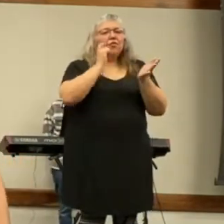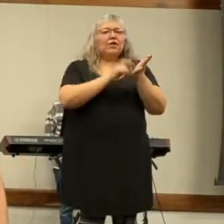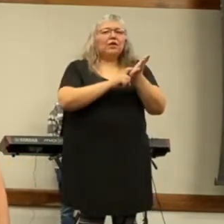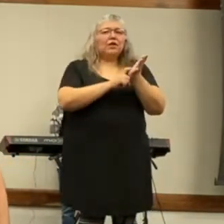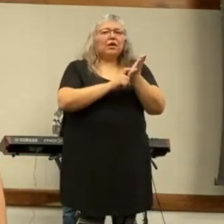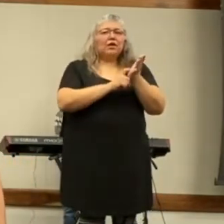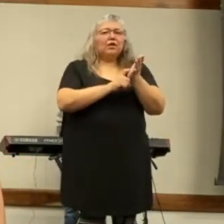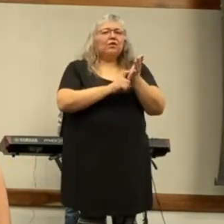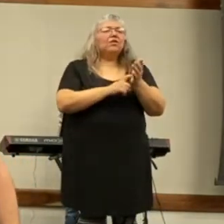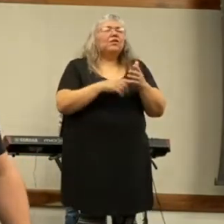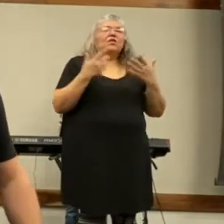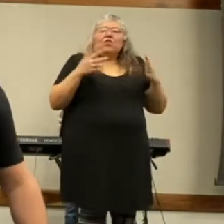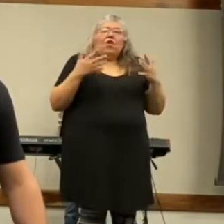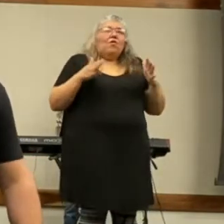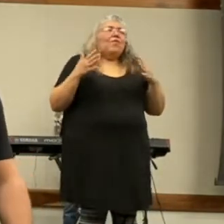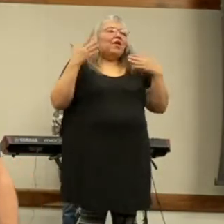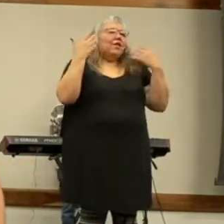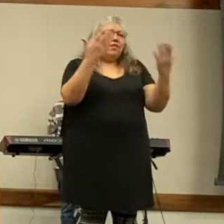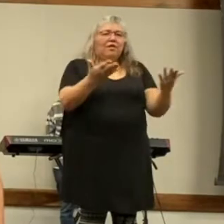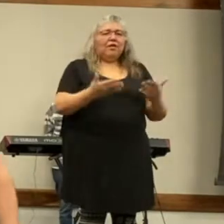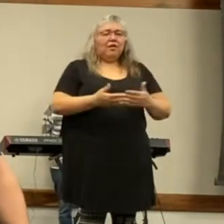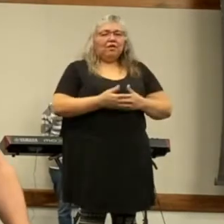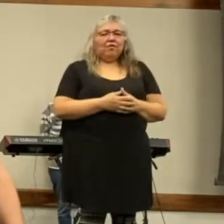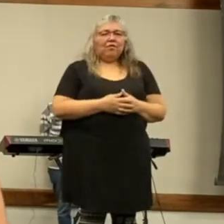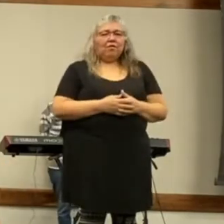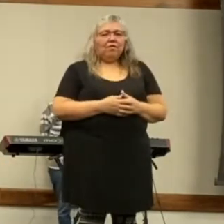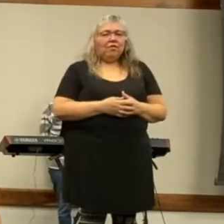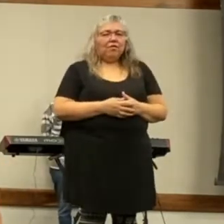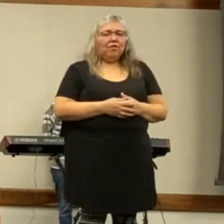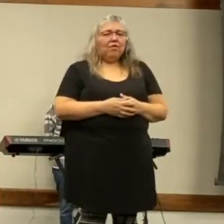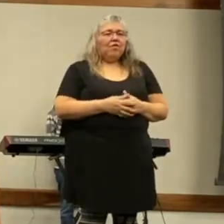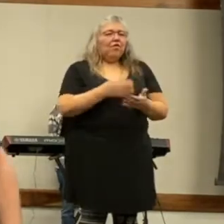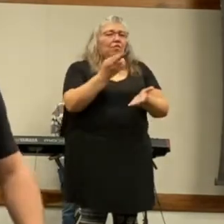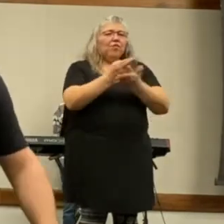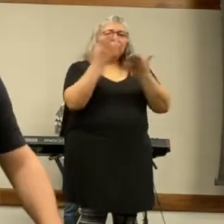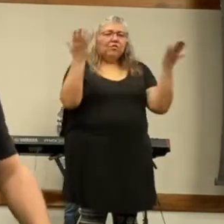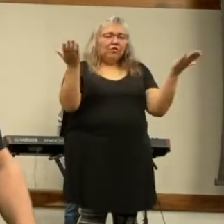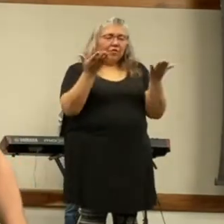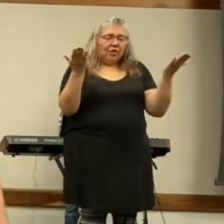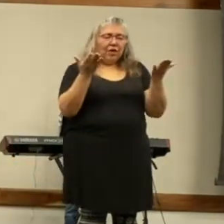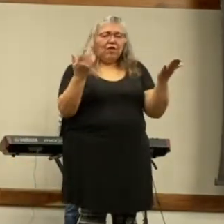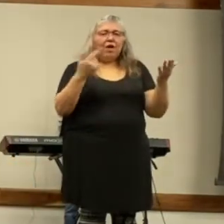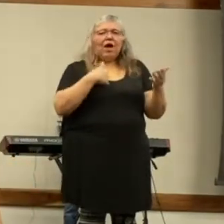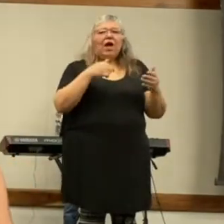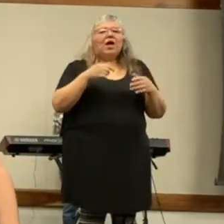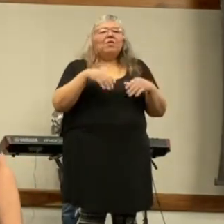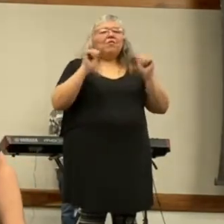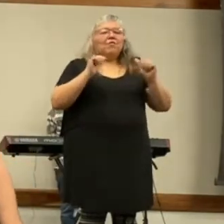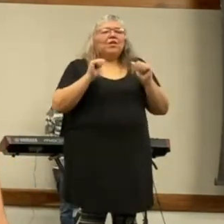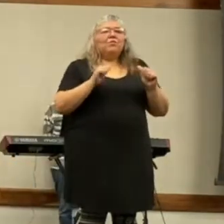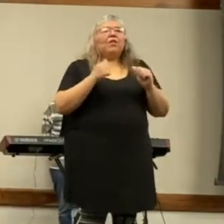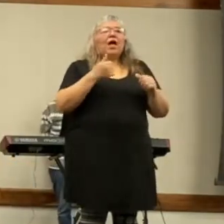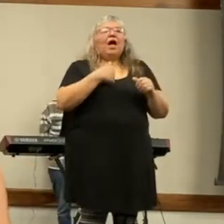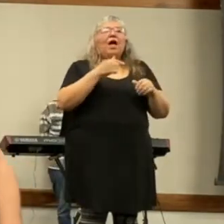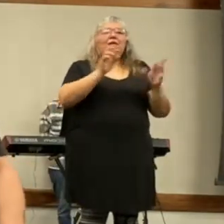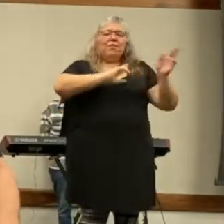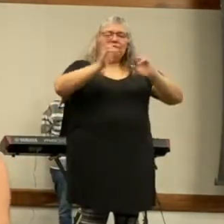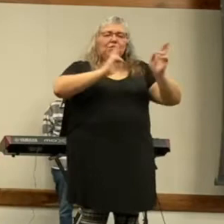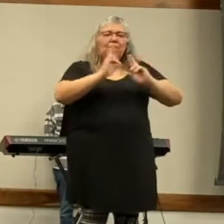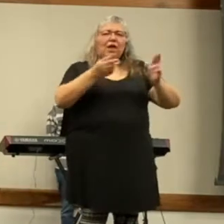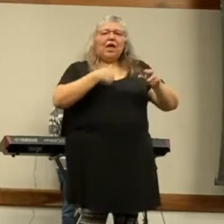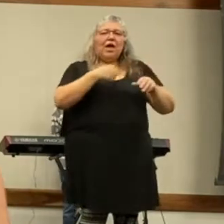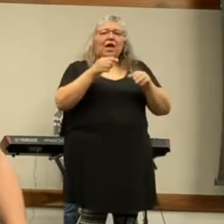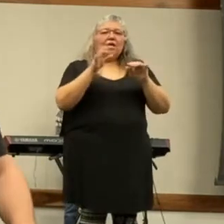you're already there. The resources are here. I am available. I am at the ready. I am